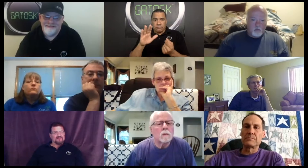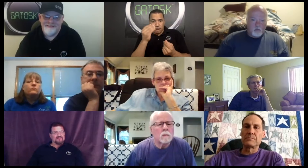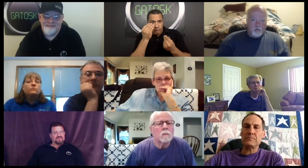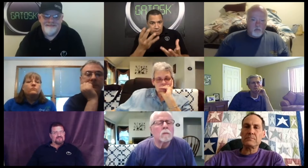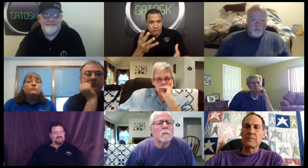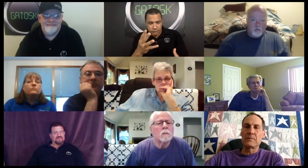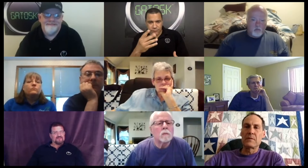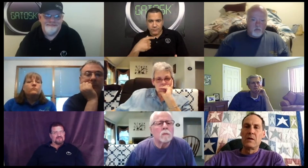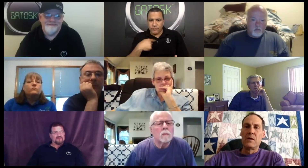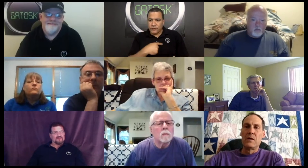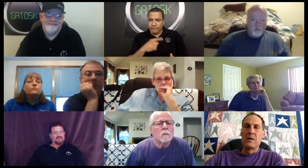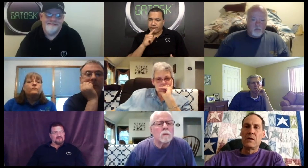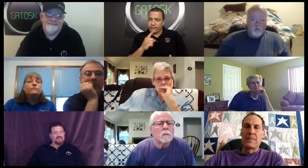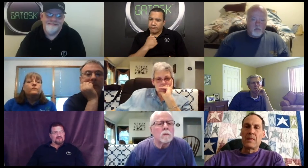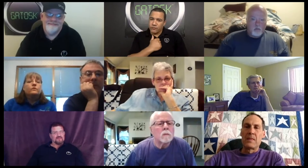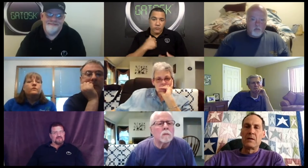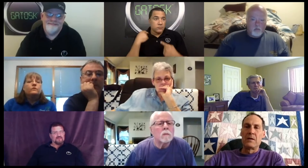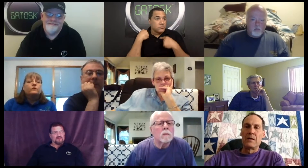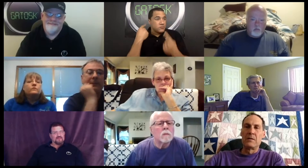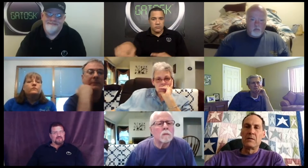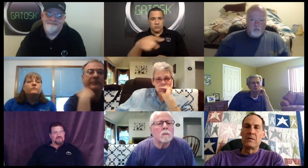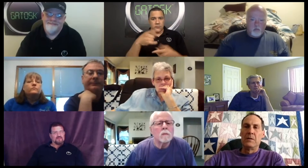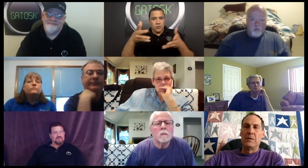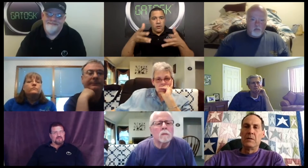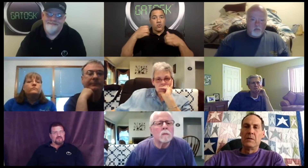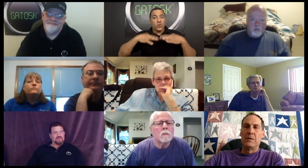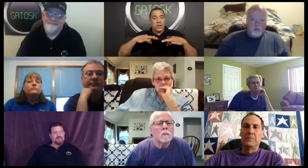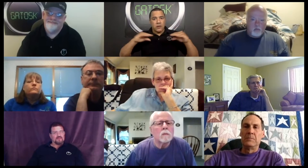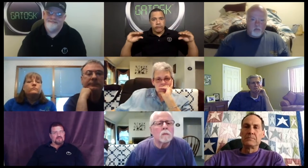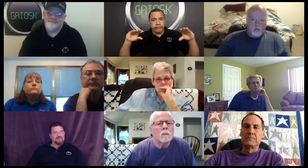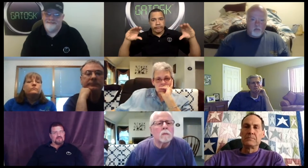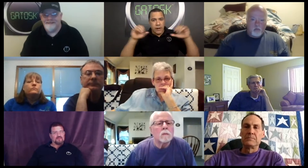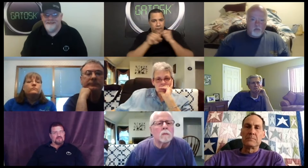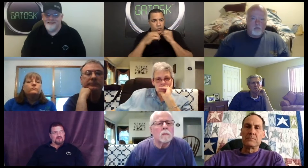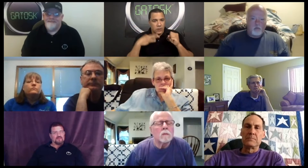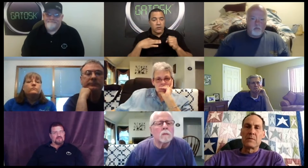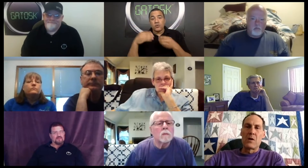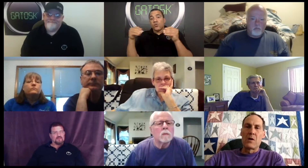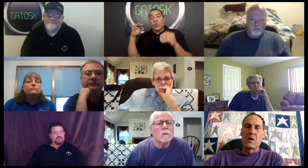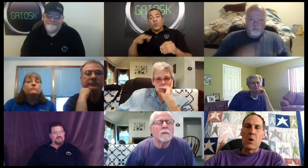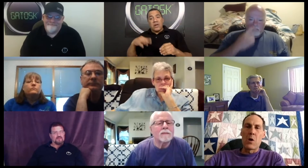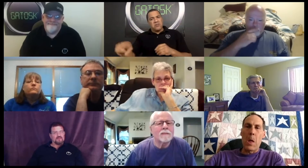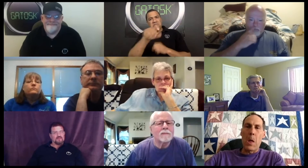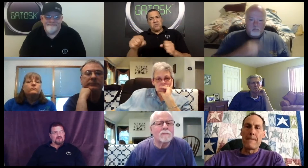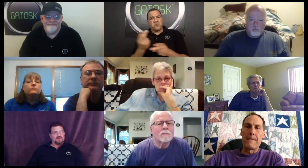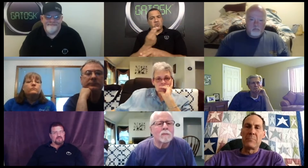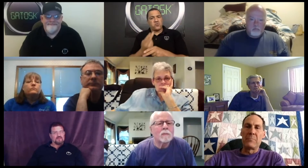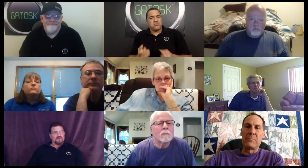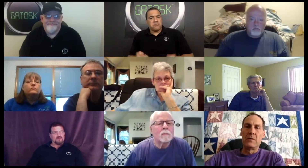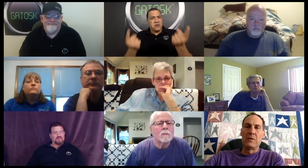credits. So we apologize. Like all this time, we guys have advertising credits been built up. The store credits